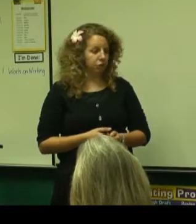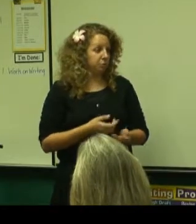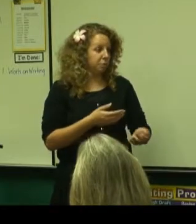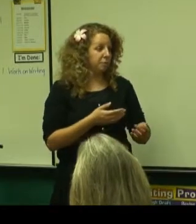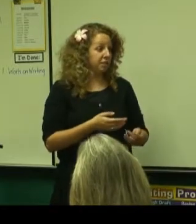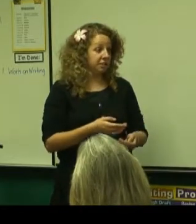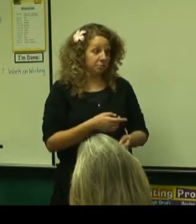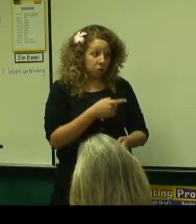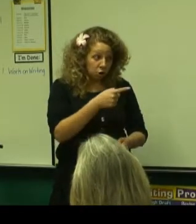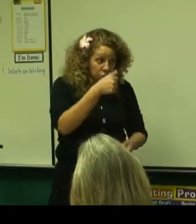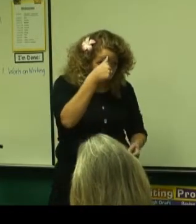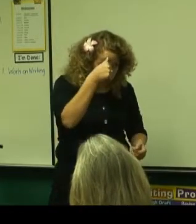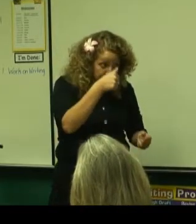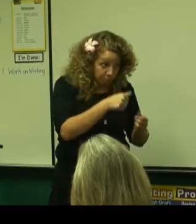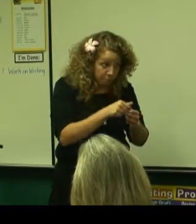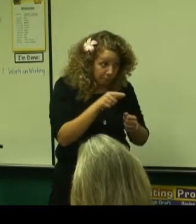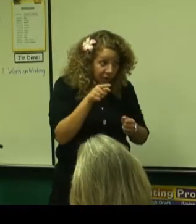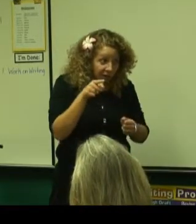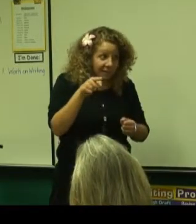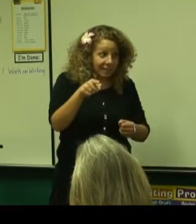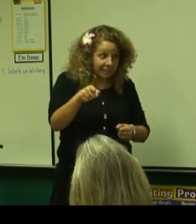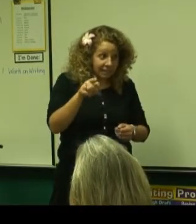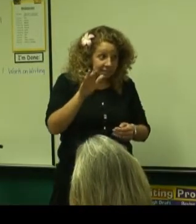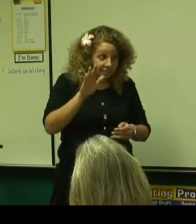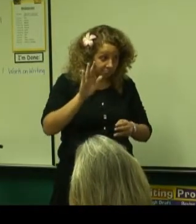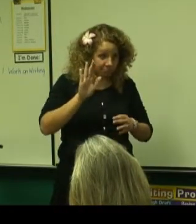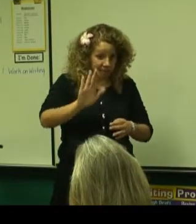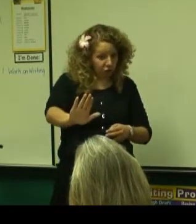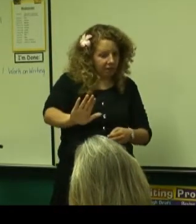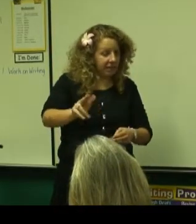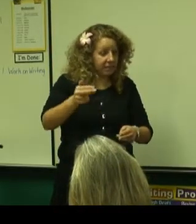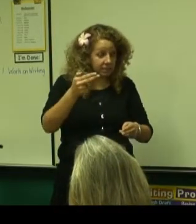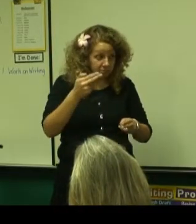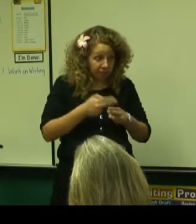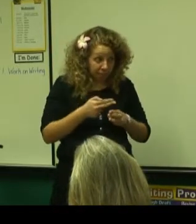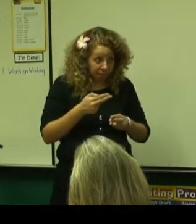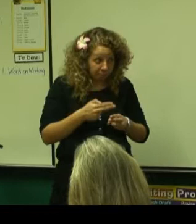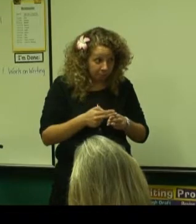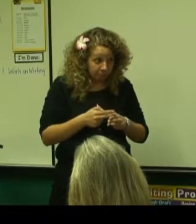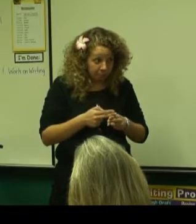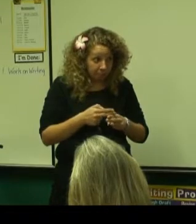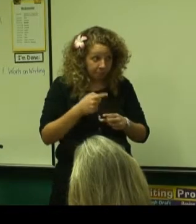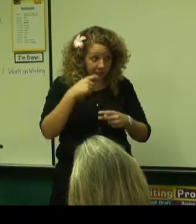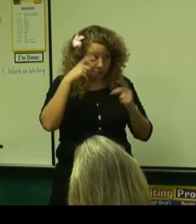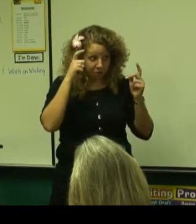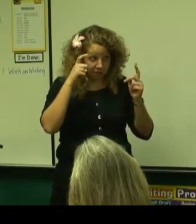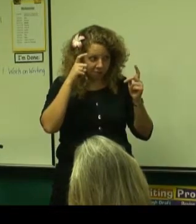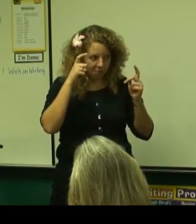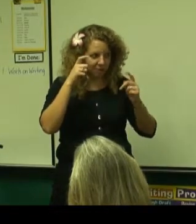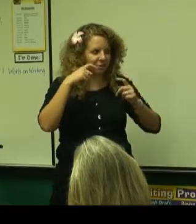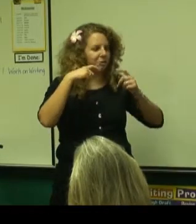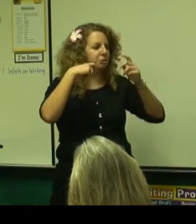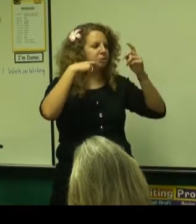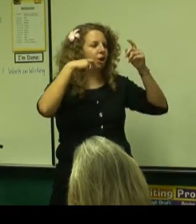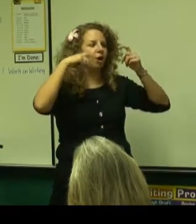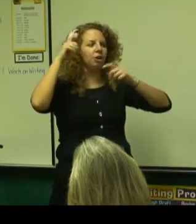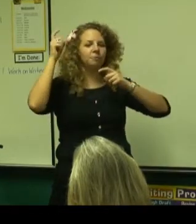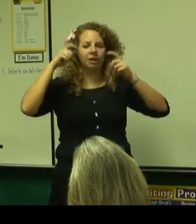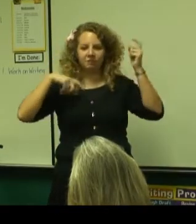you remember his name? You remember his name? And I'm raising my eyebrows. So it's all about your